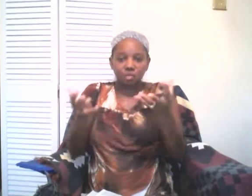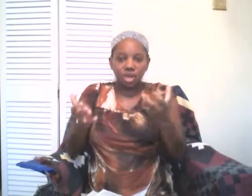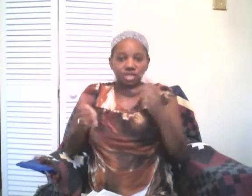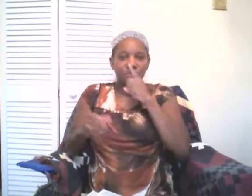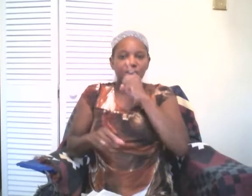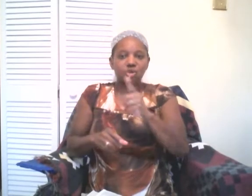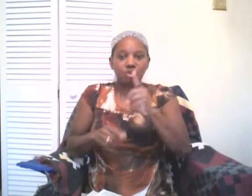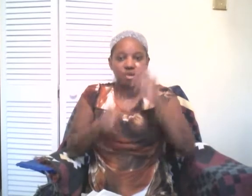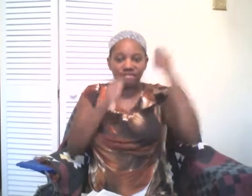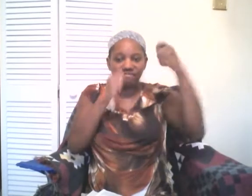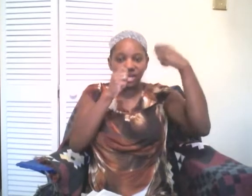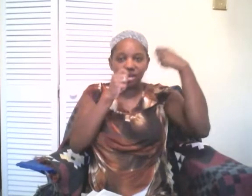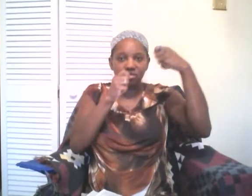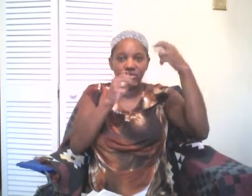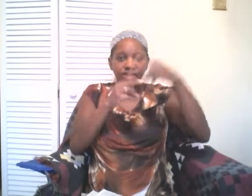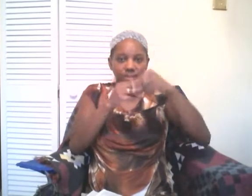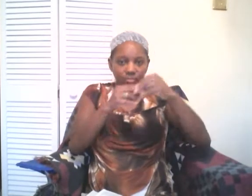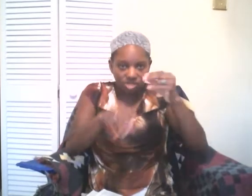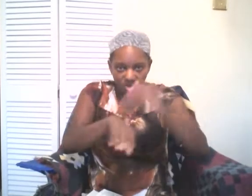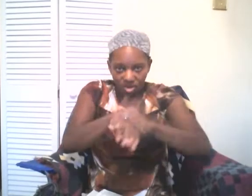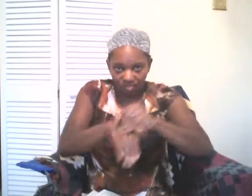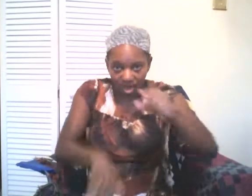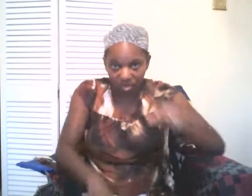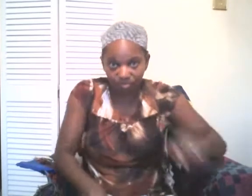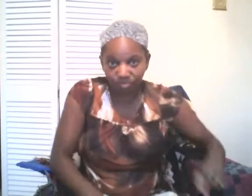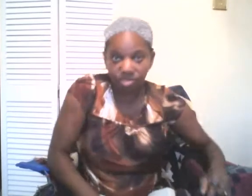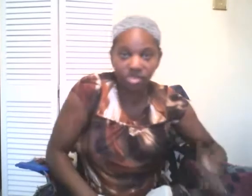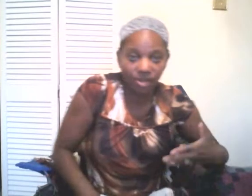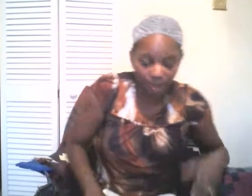wanted to make sure the video clip was on here. So anyway,